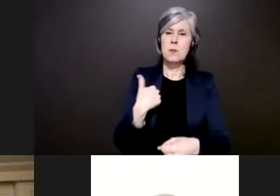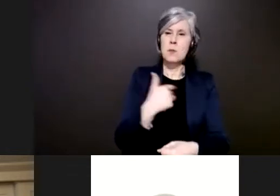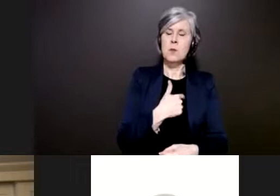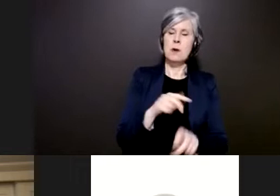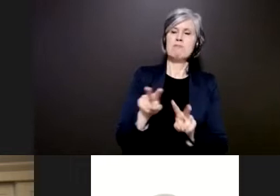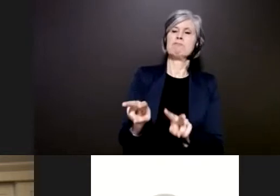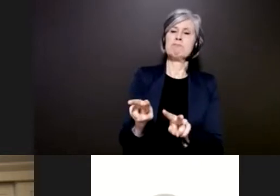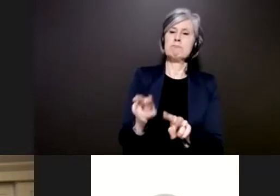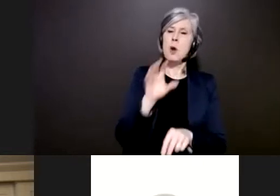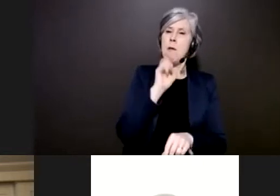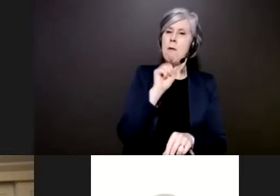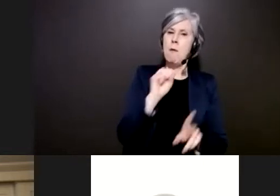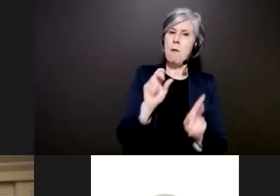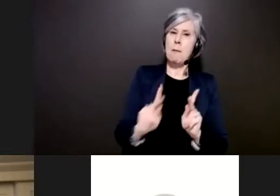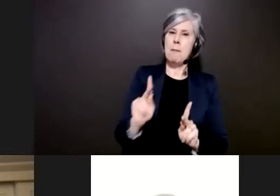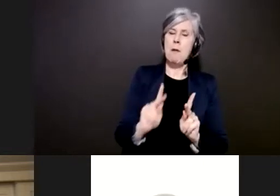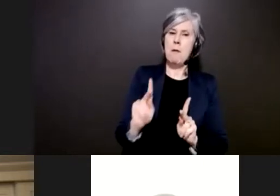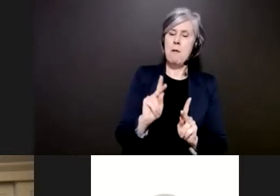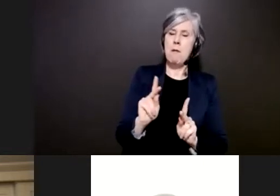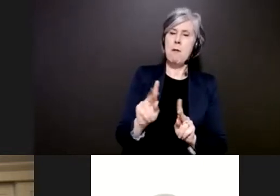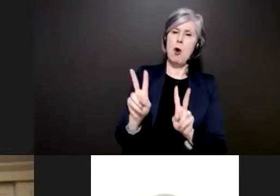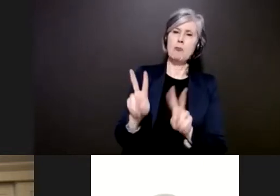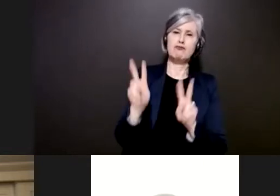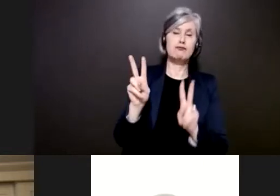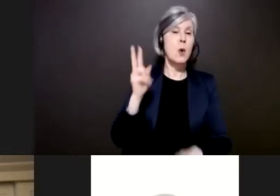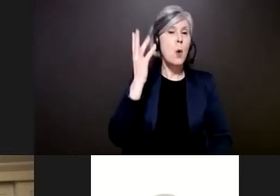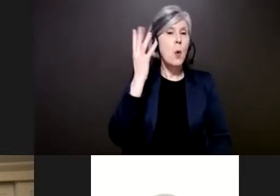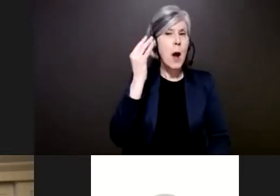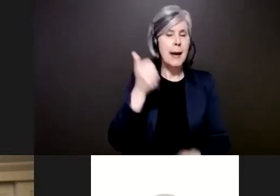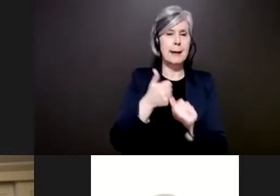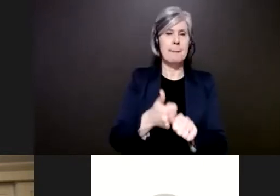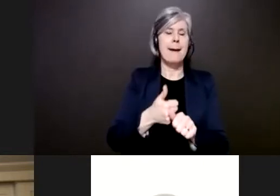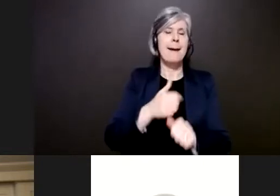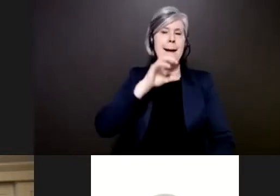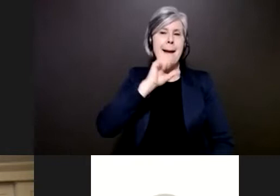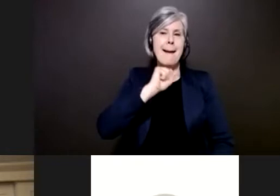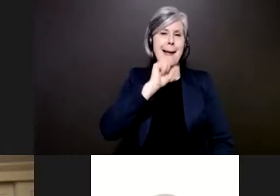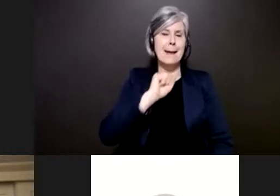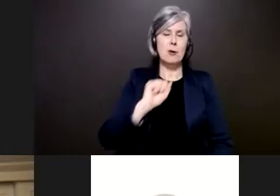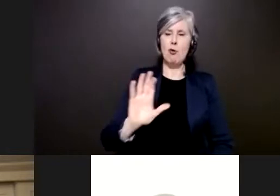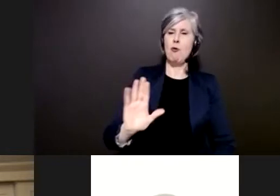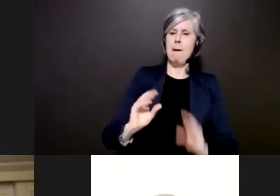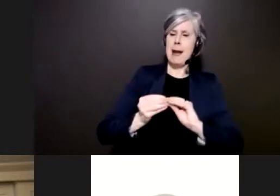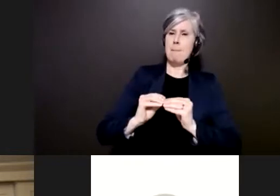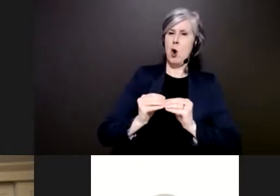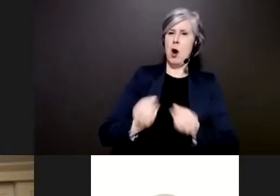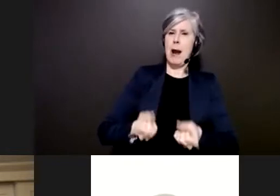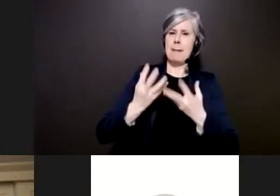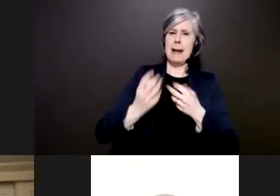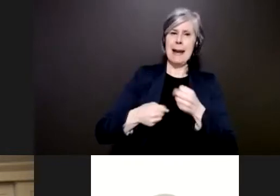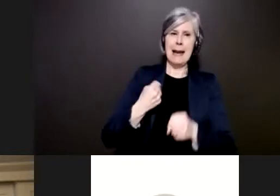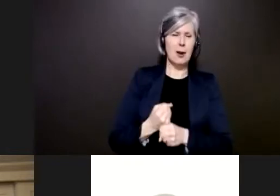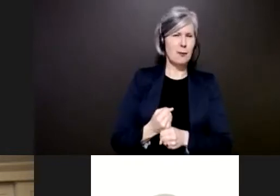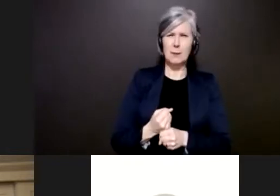that age. Ageism is highly prevalent, ubiquitous, and insidious. Ageism prevents